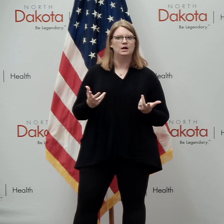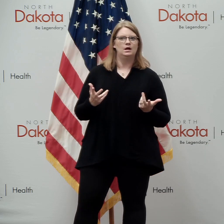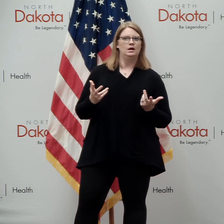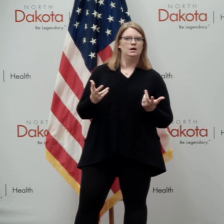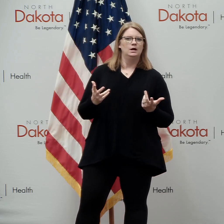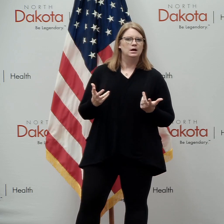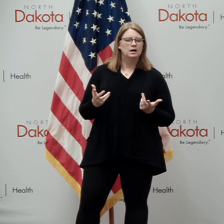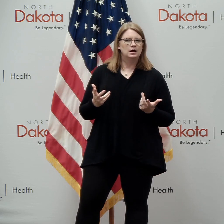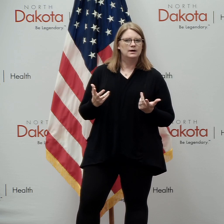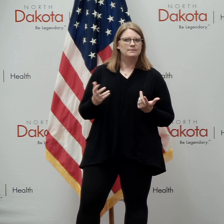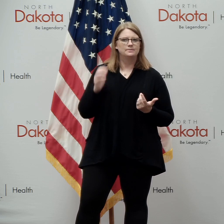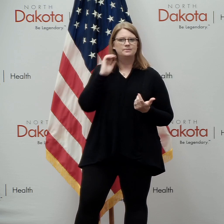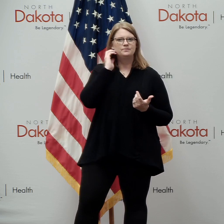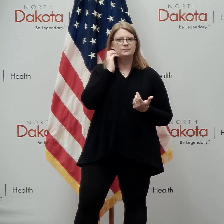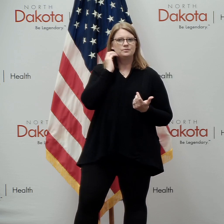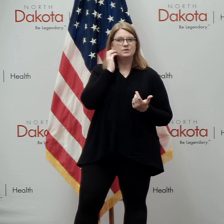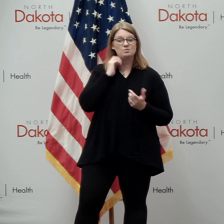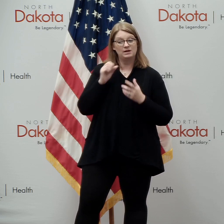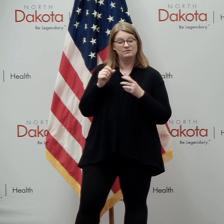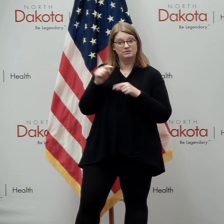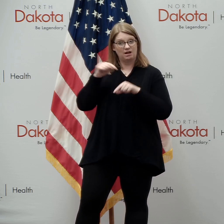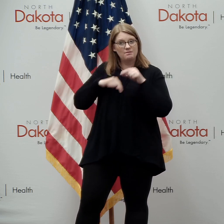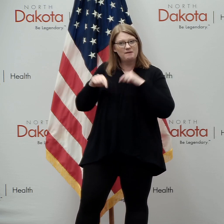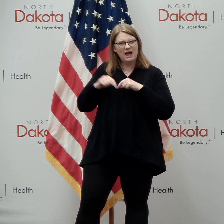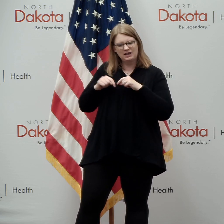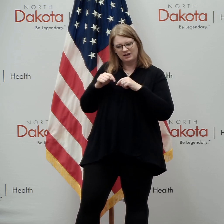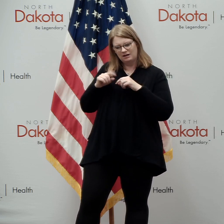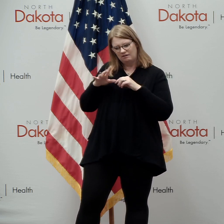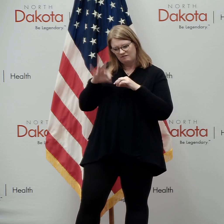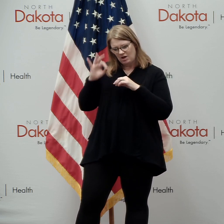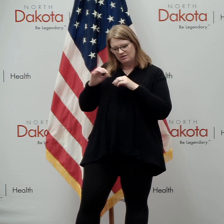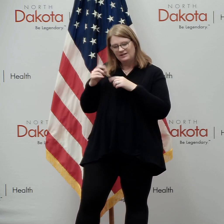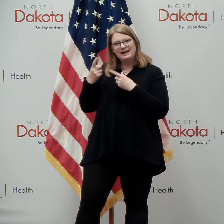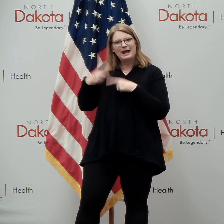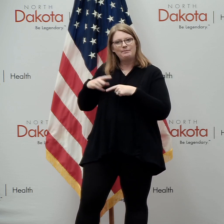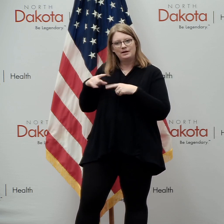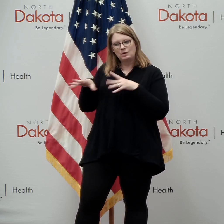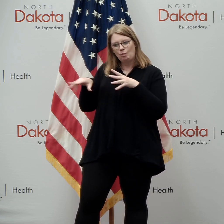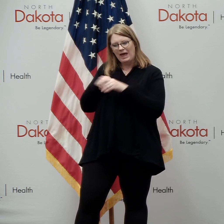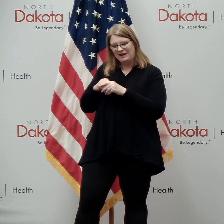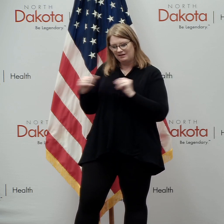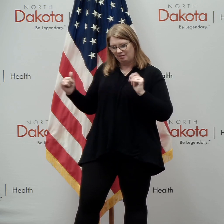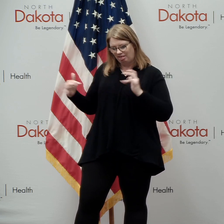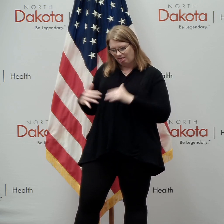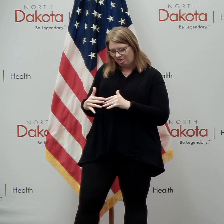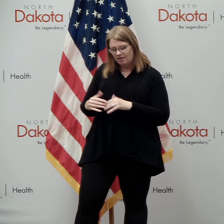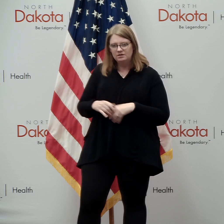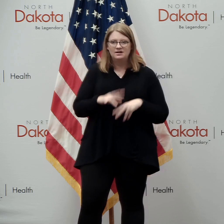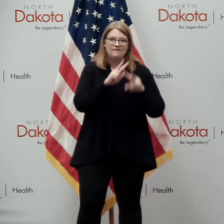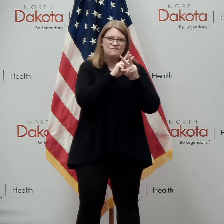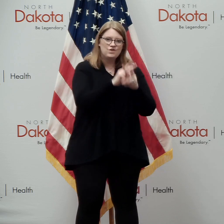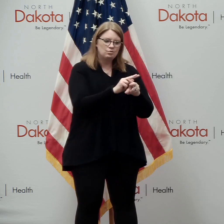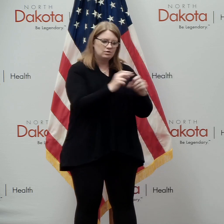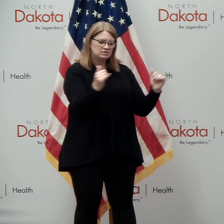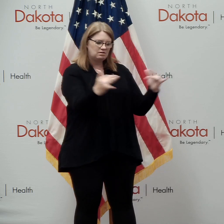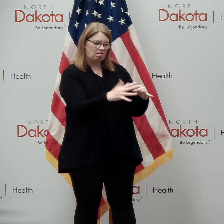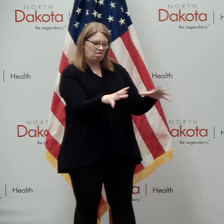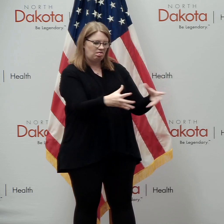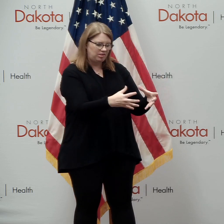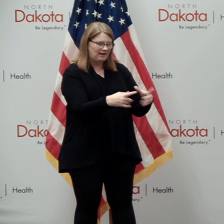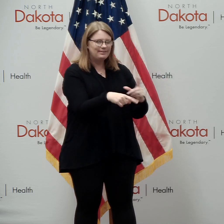traced back outbreaks to weddings. We've traced outbreaks back to funerals. We've traced outbreaks back